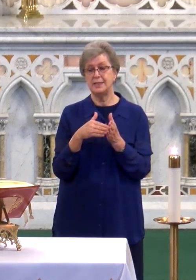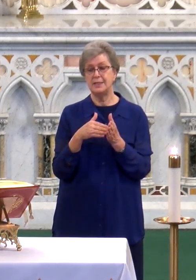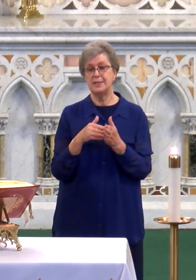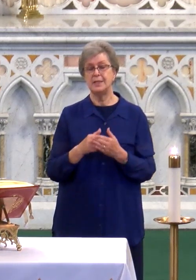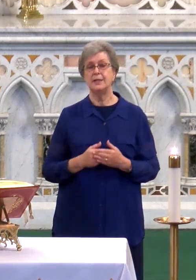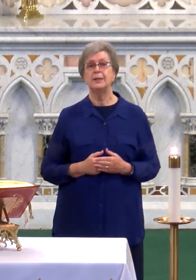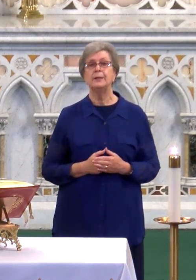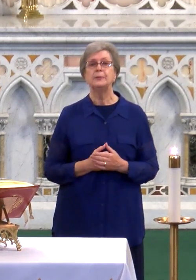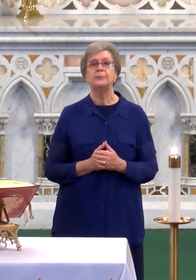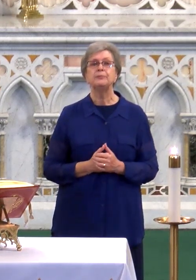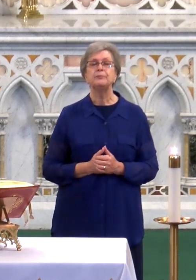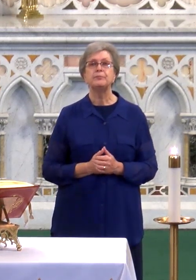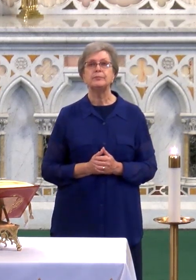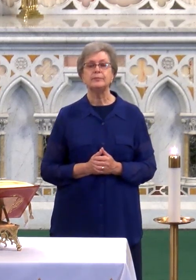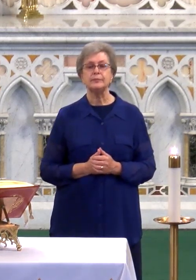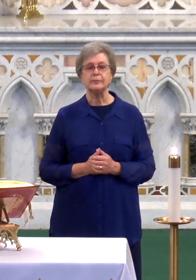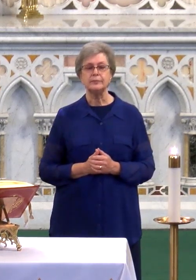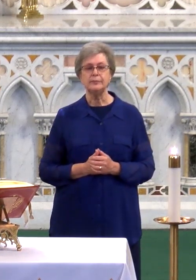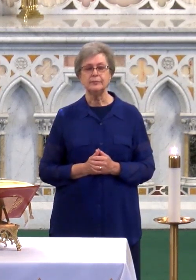again.